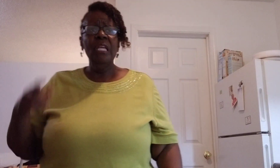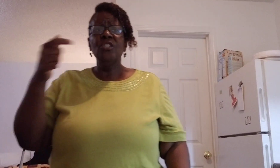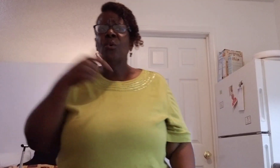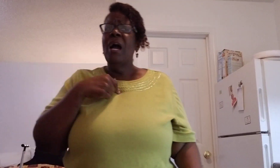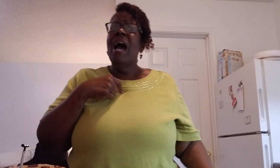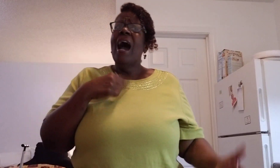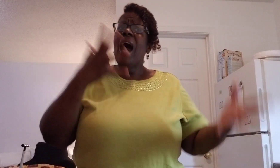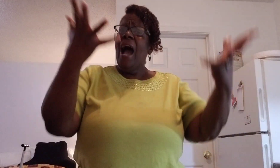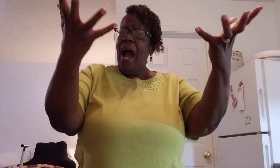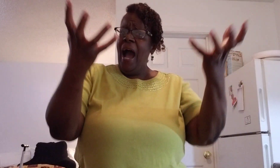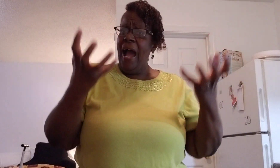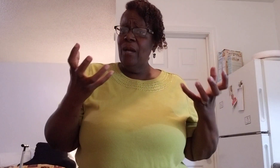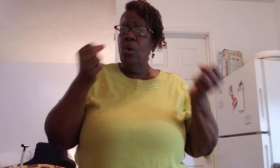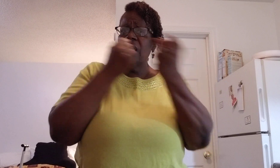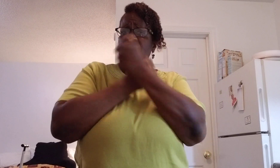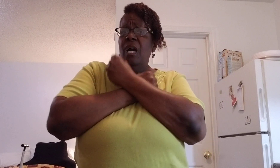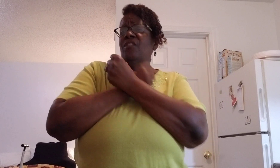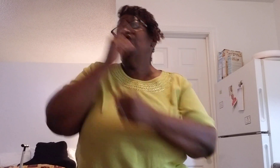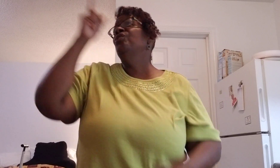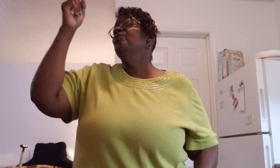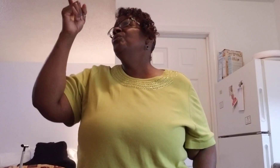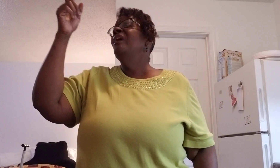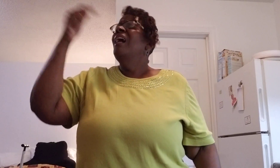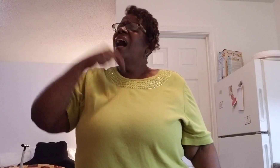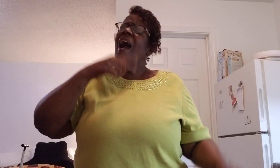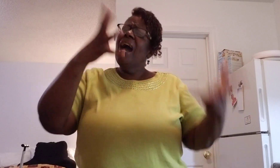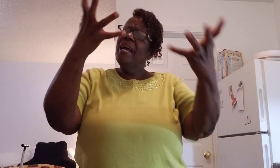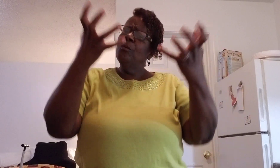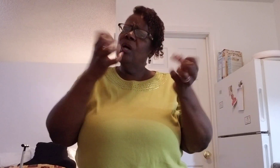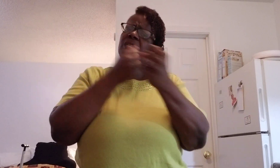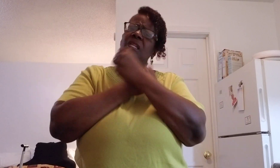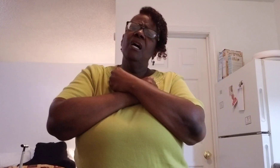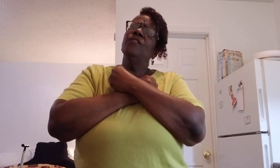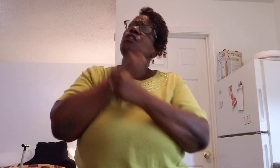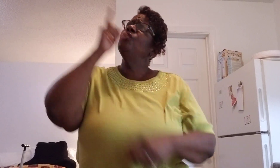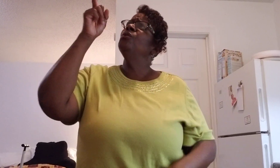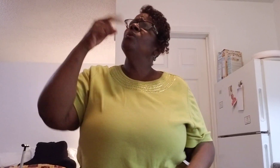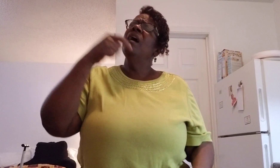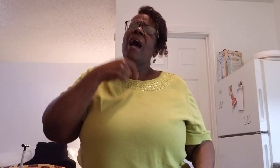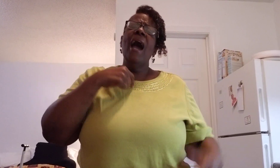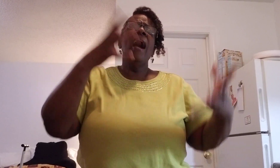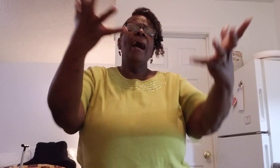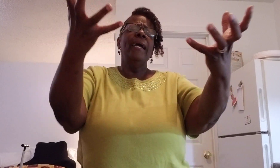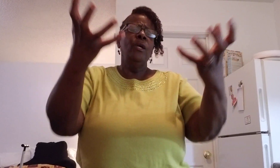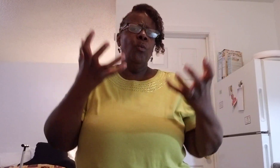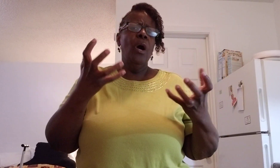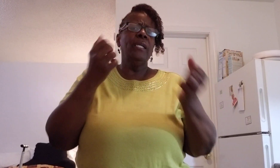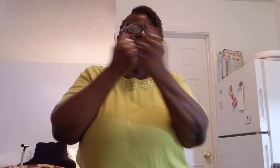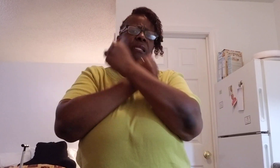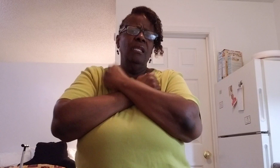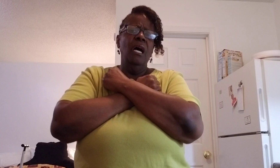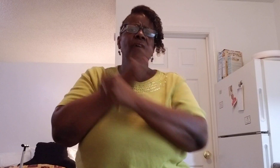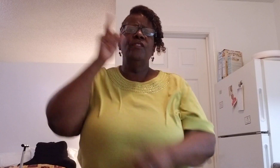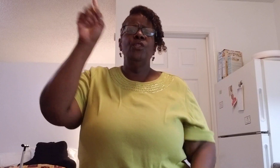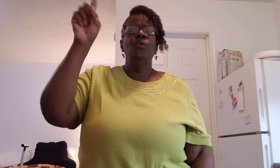So I want to love you. I want to love you. I want to love you